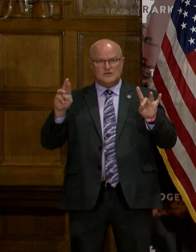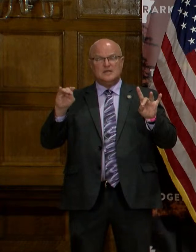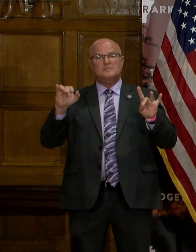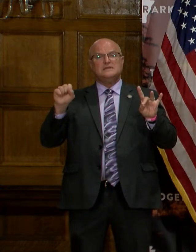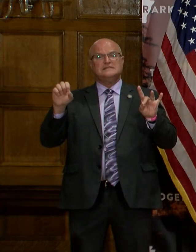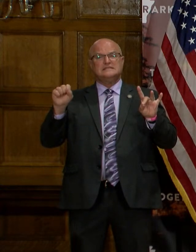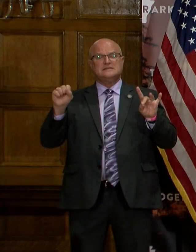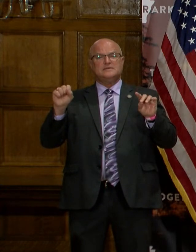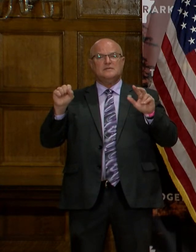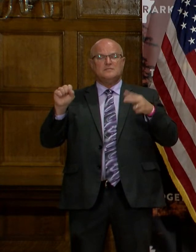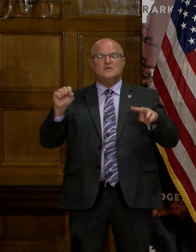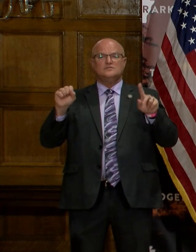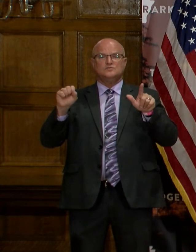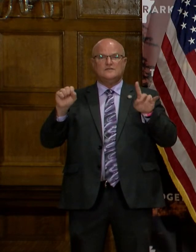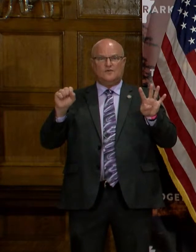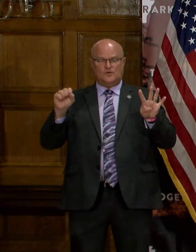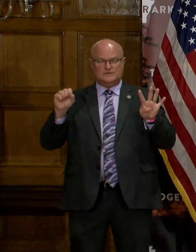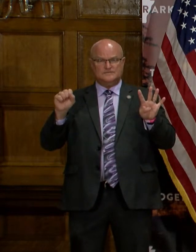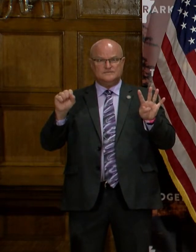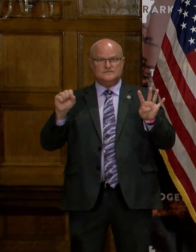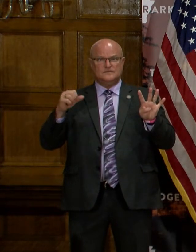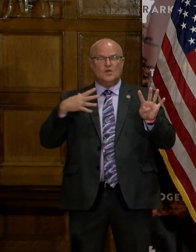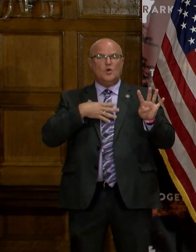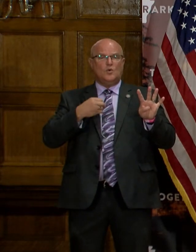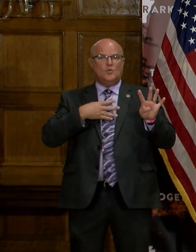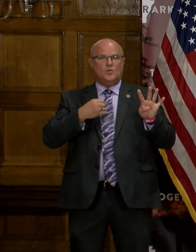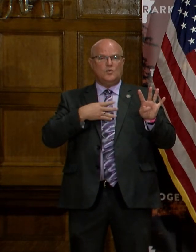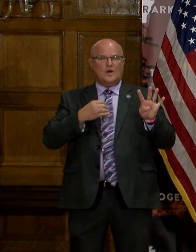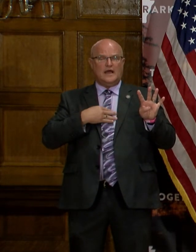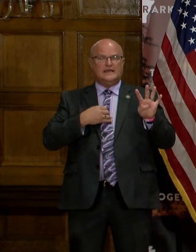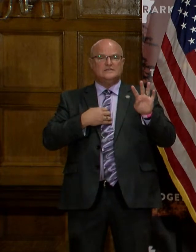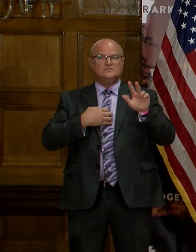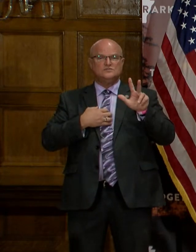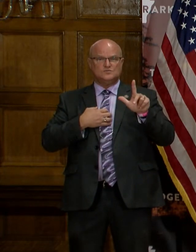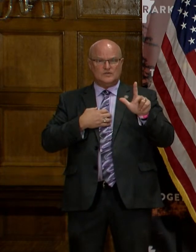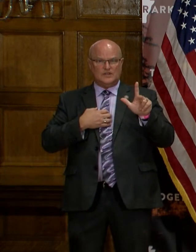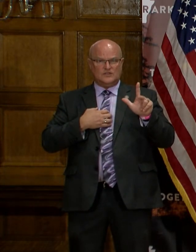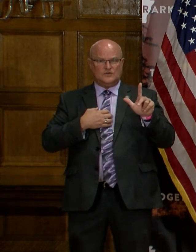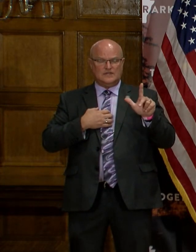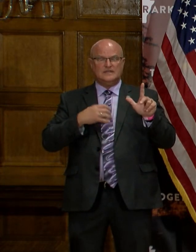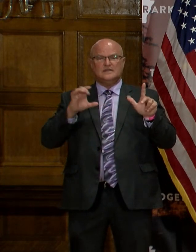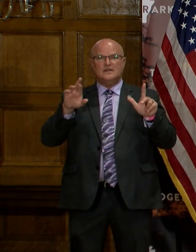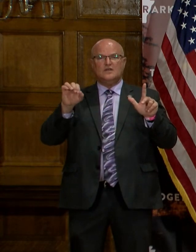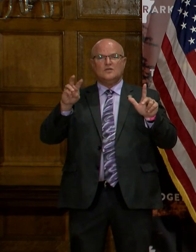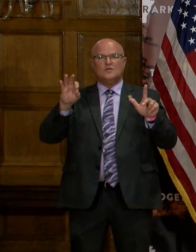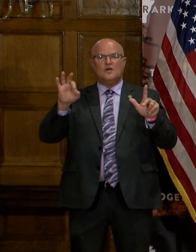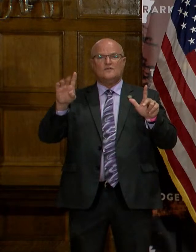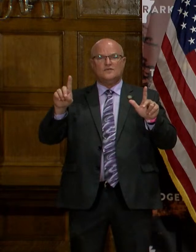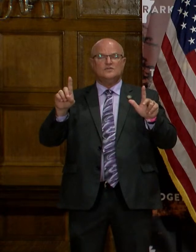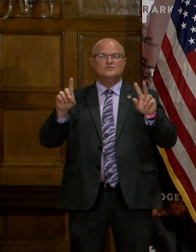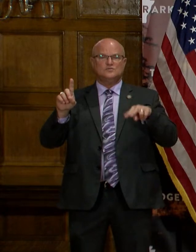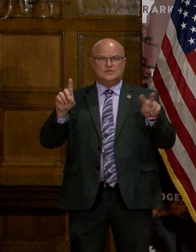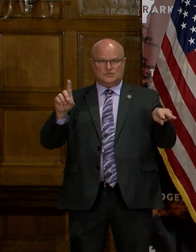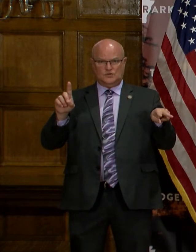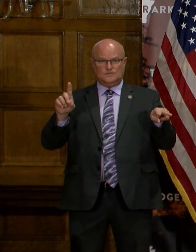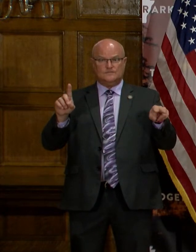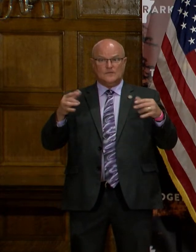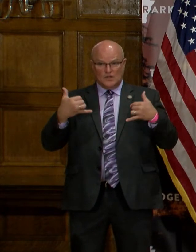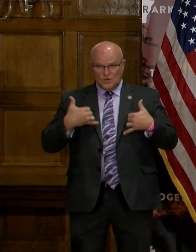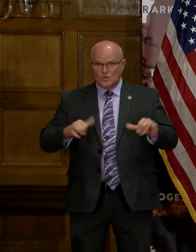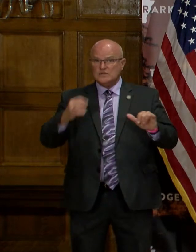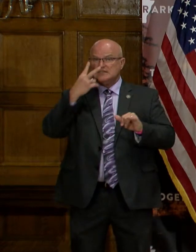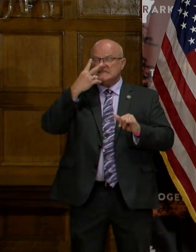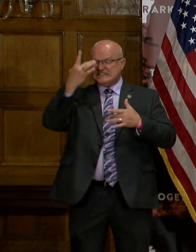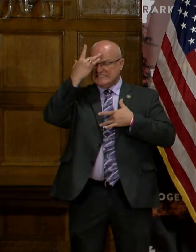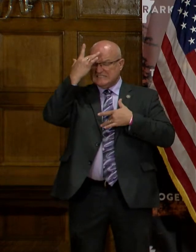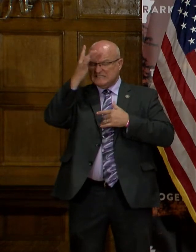Mississippi counties have 24, White County 23, and lastly Crawford with 22. So we're still seeing